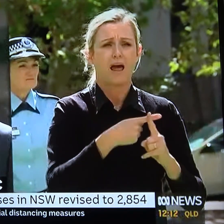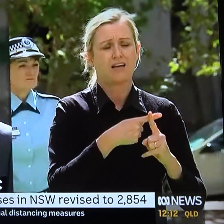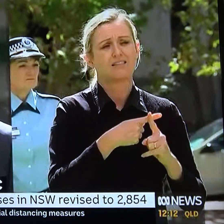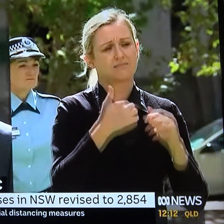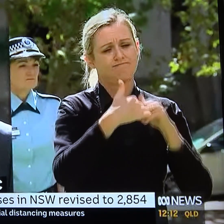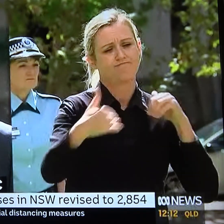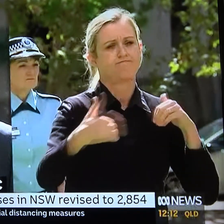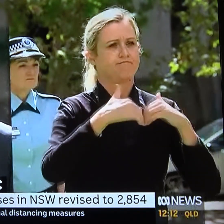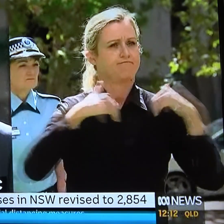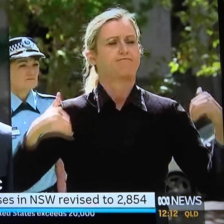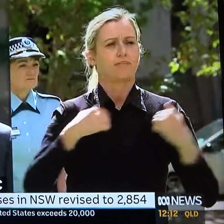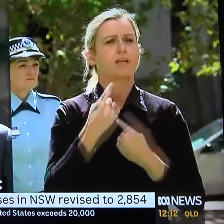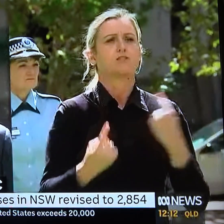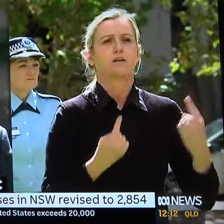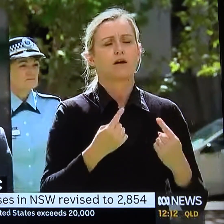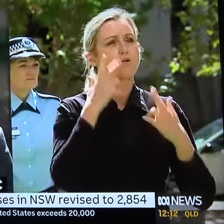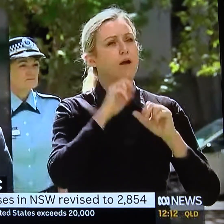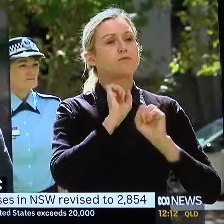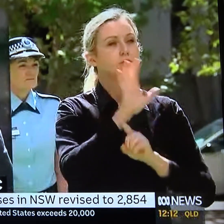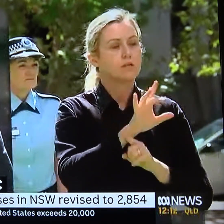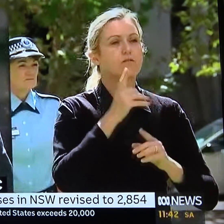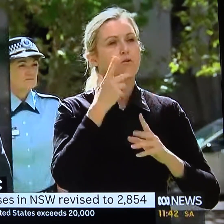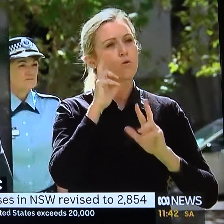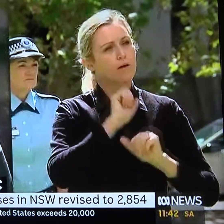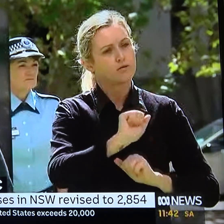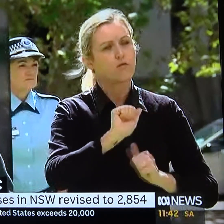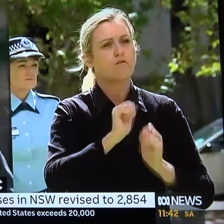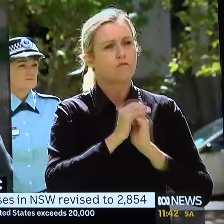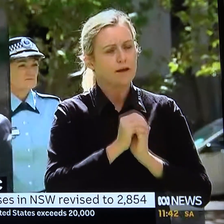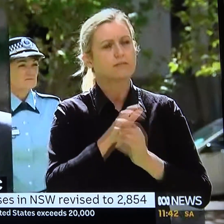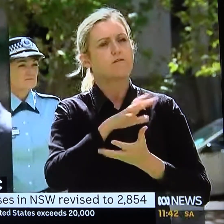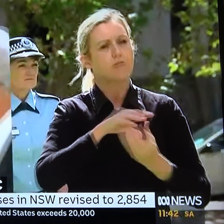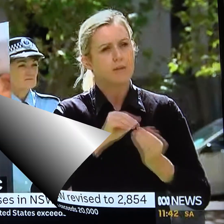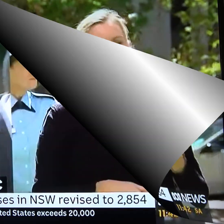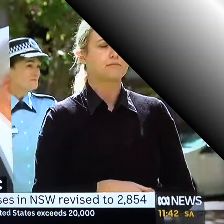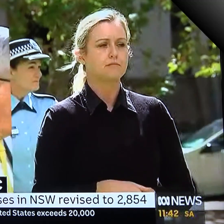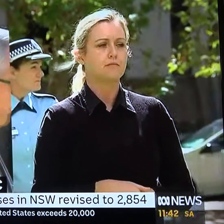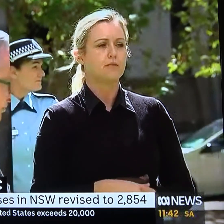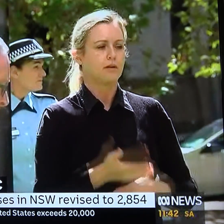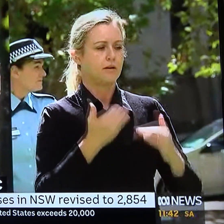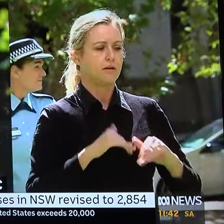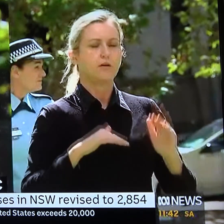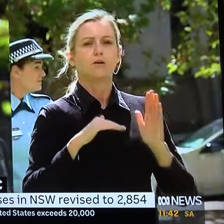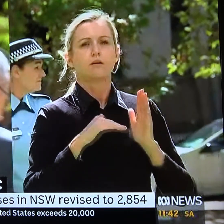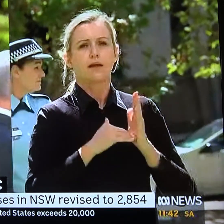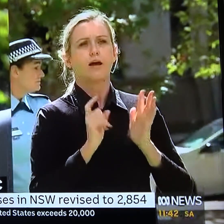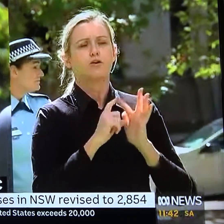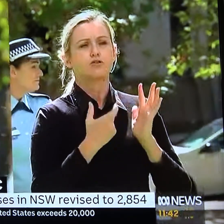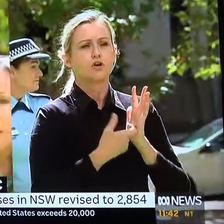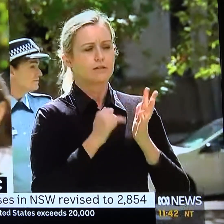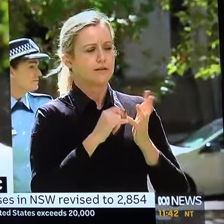said, is Deputy Chief Health Officer here in New South Wales, to just address a few issues. Dr. Selvey.